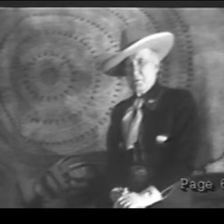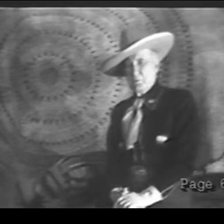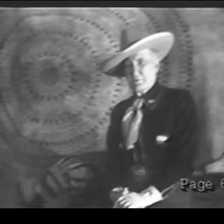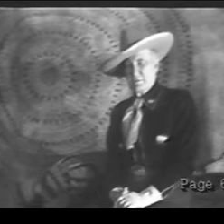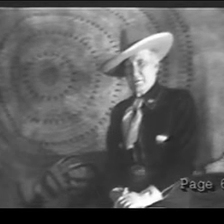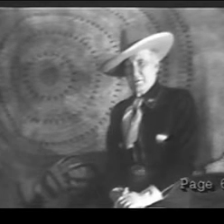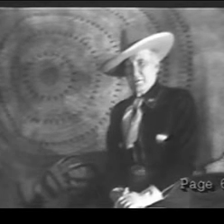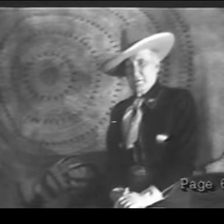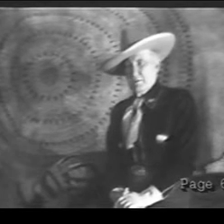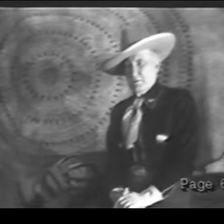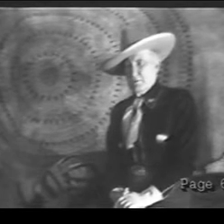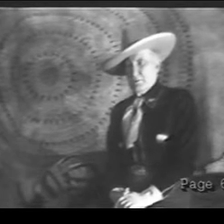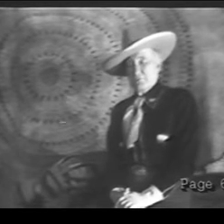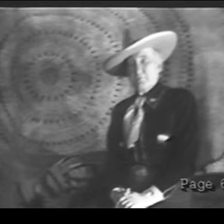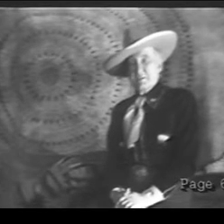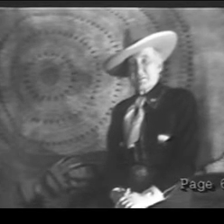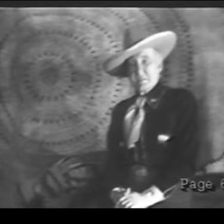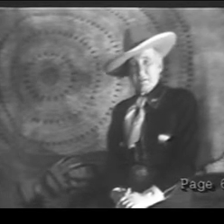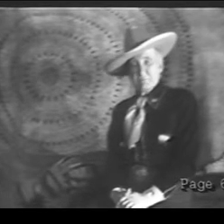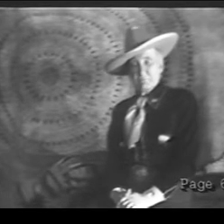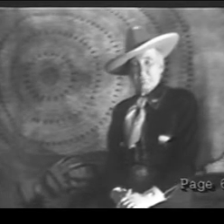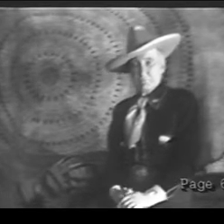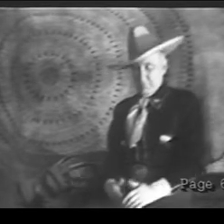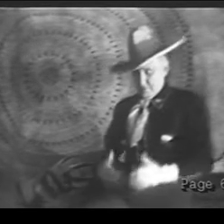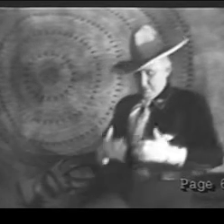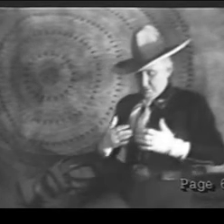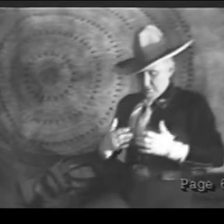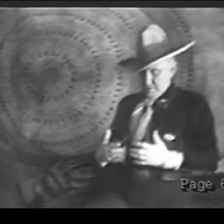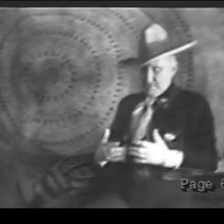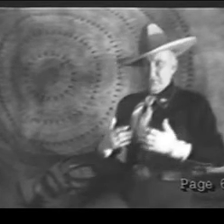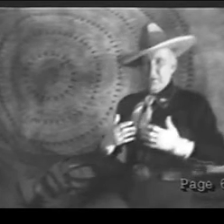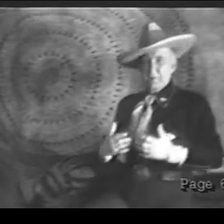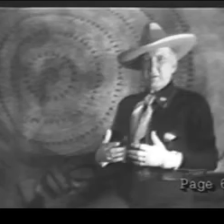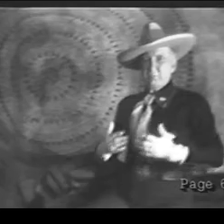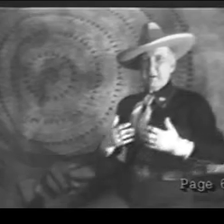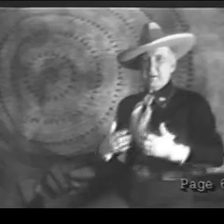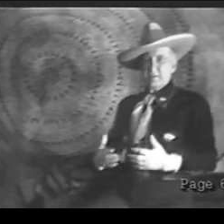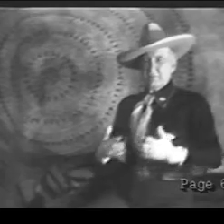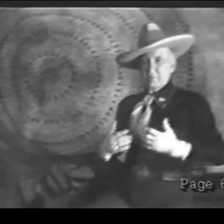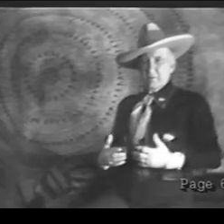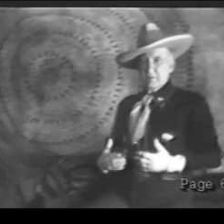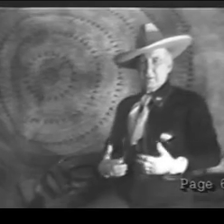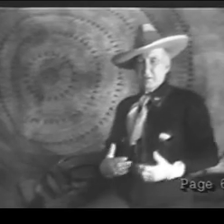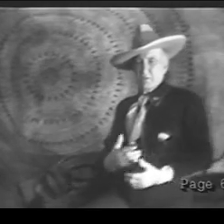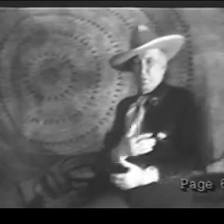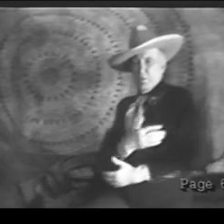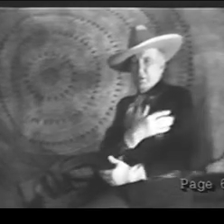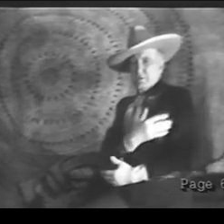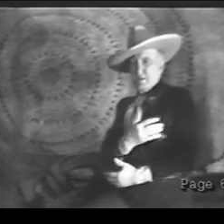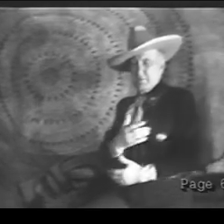with. If a man is sick, it's like the throbbing of pain, and then it's very sick.